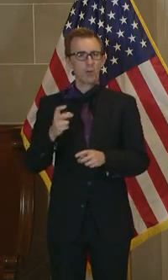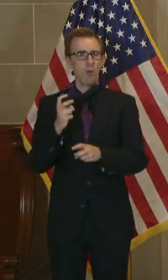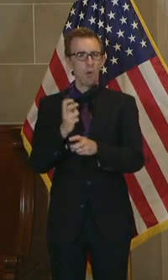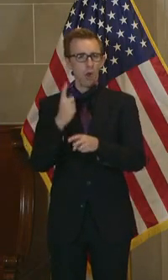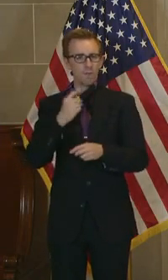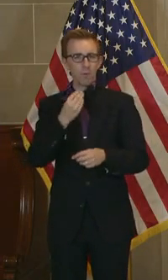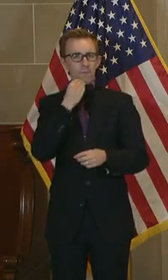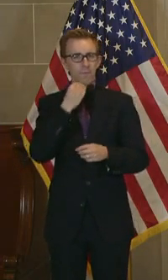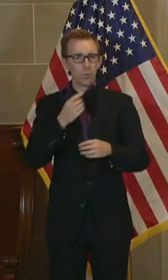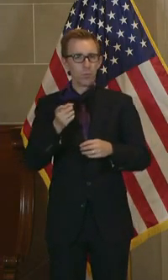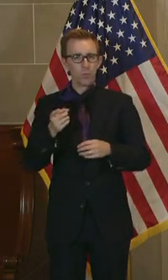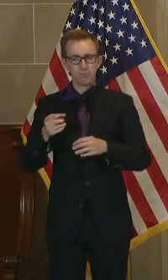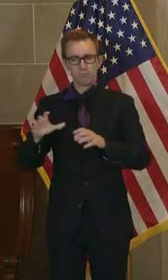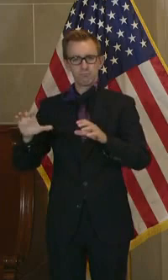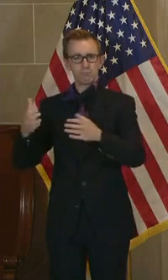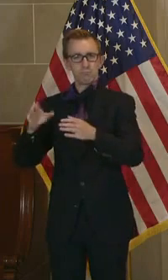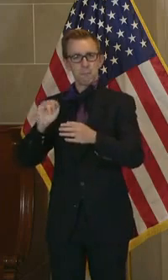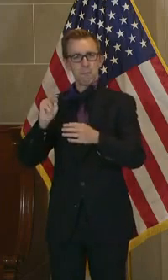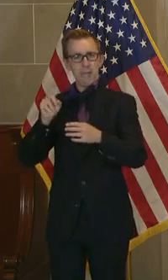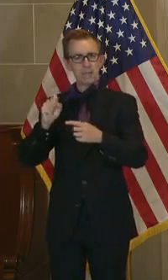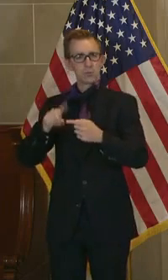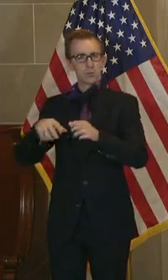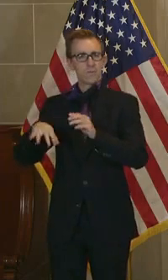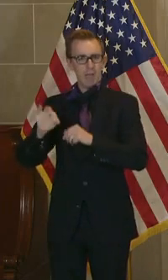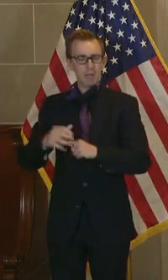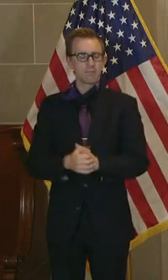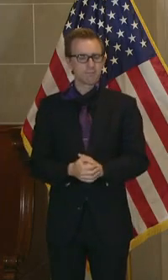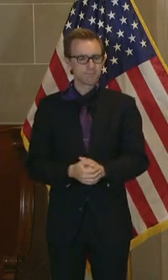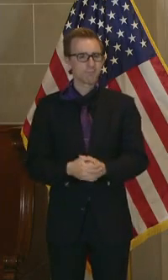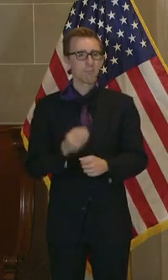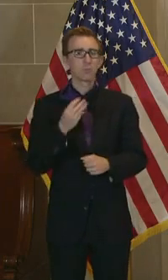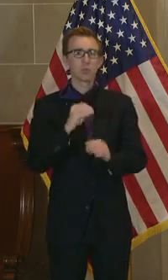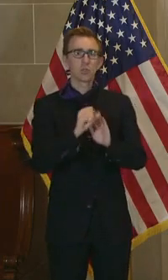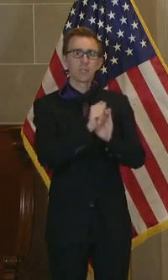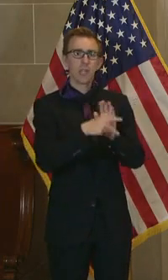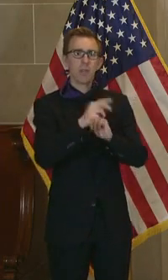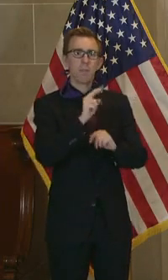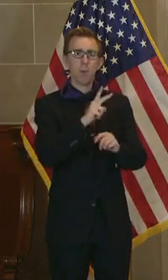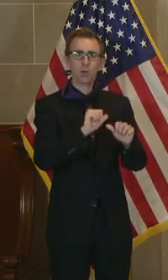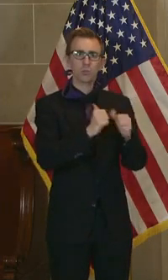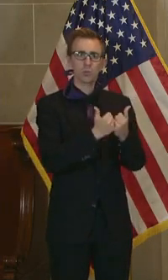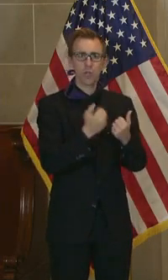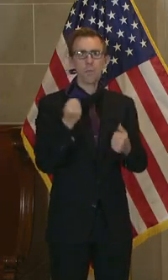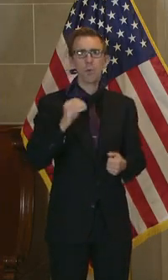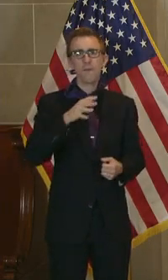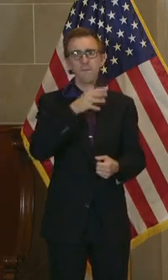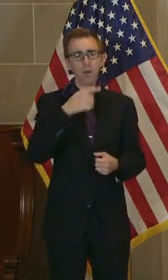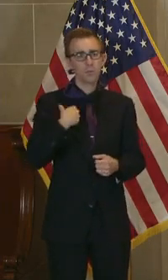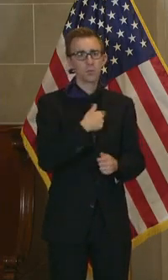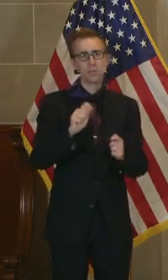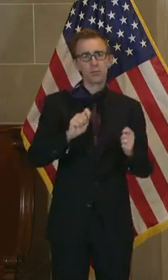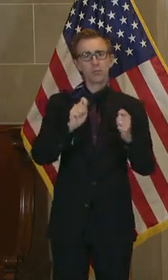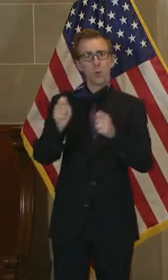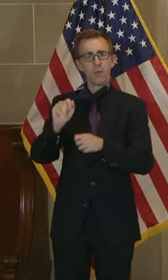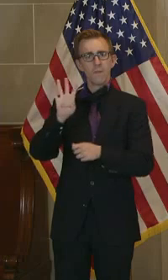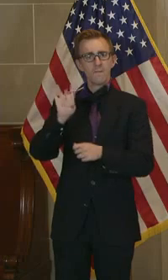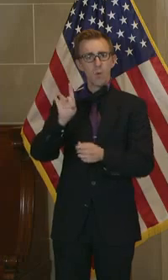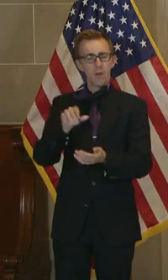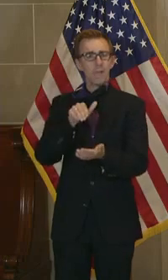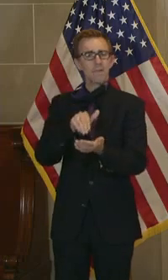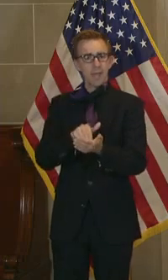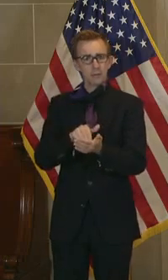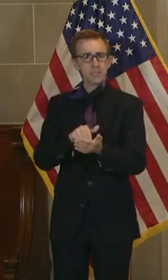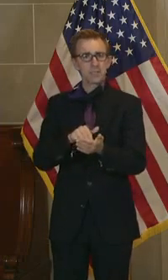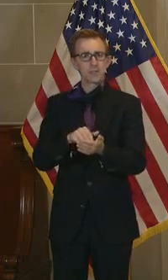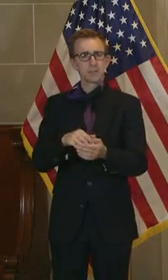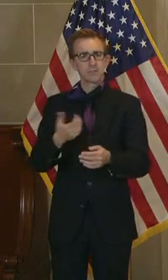to find. So in partnership with the Missouri Pork Association and Missouri farmers, we donated nearly 48,000 servings